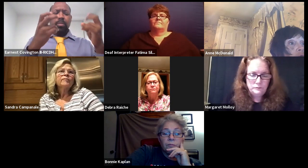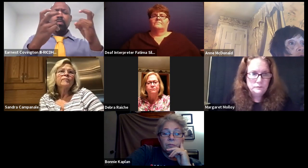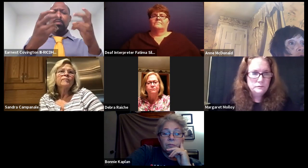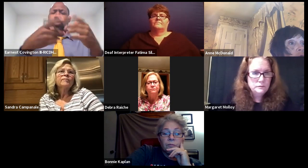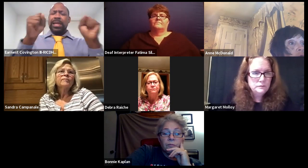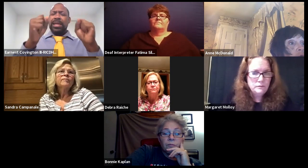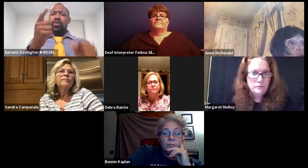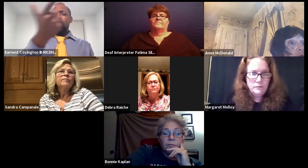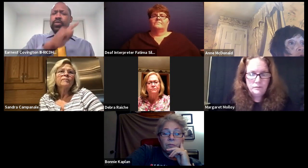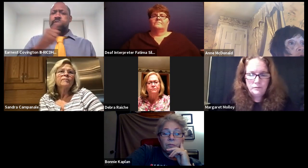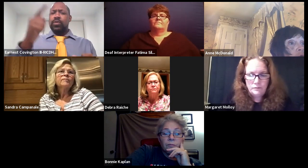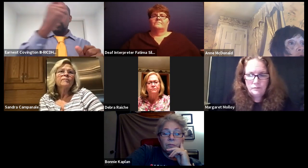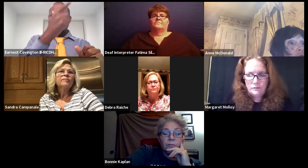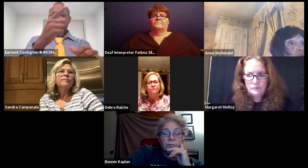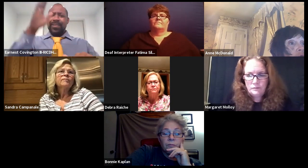your screen.